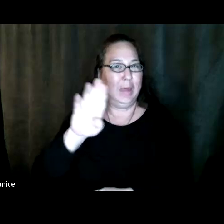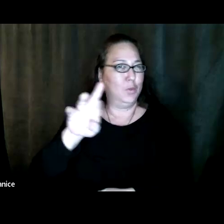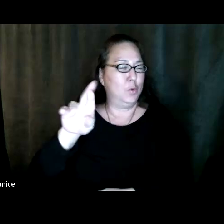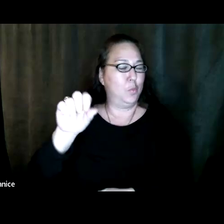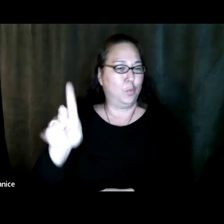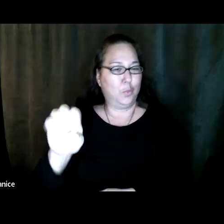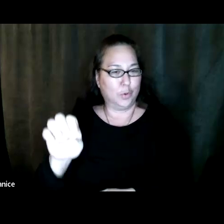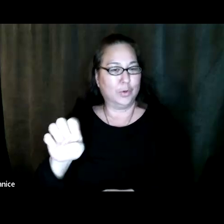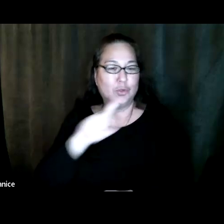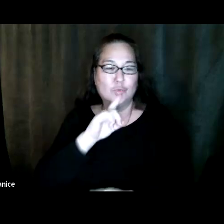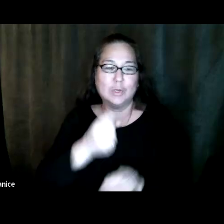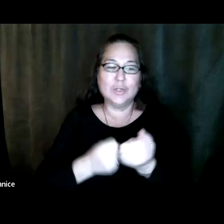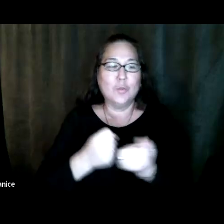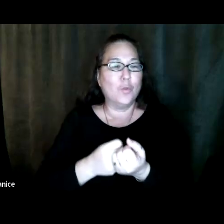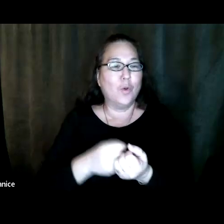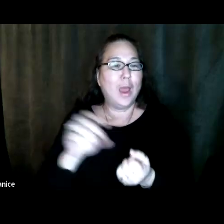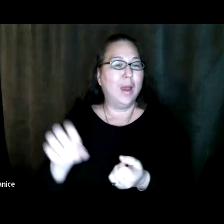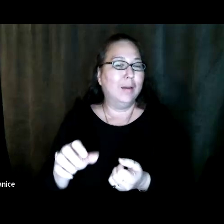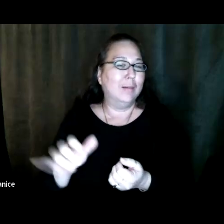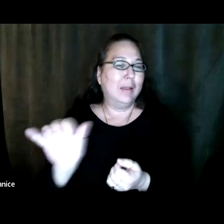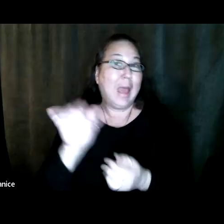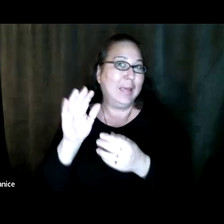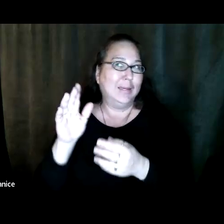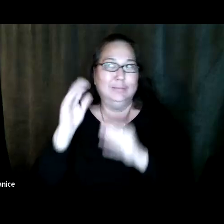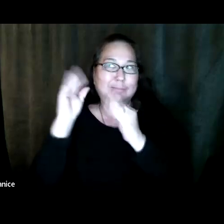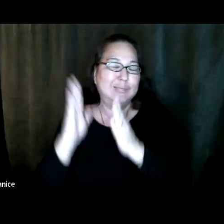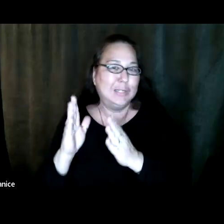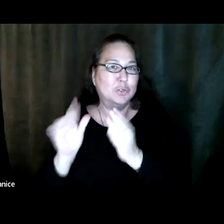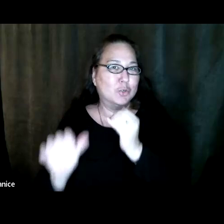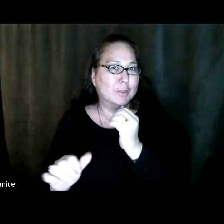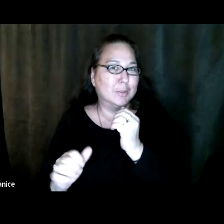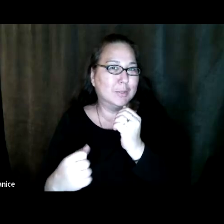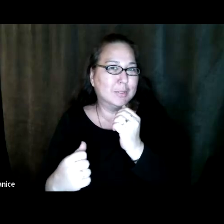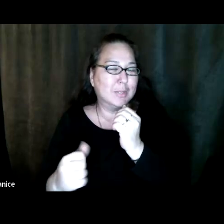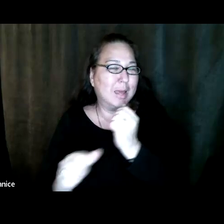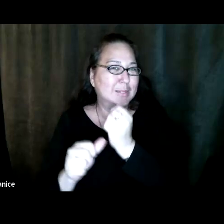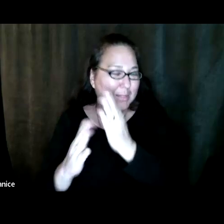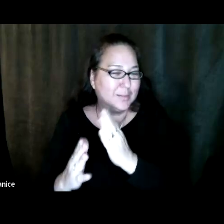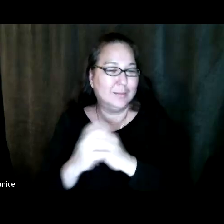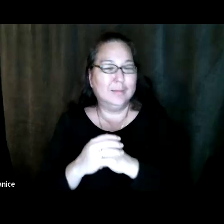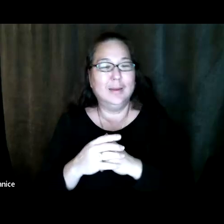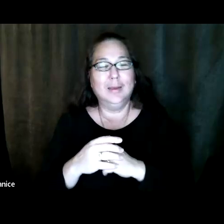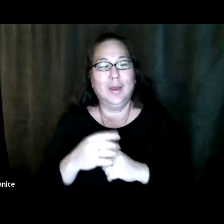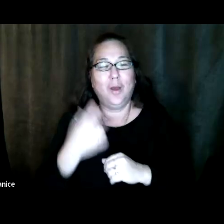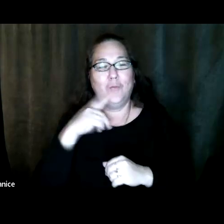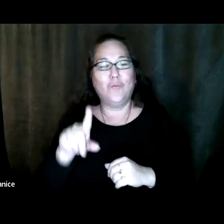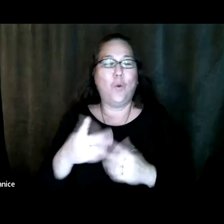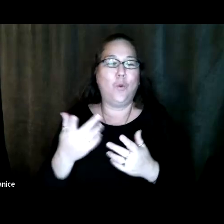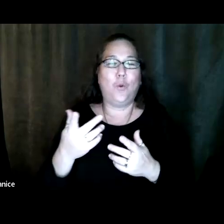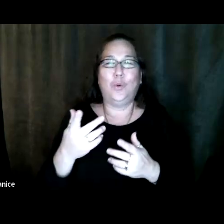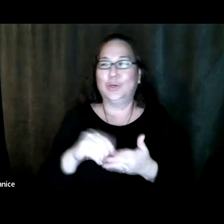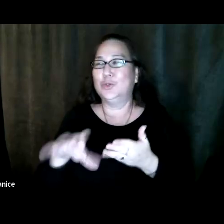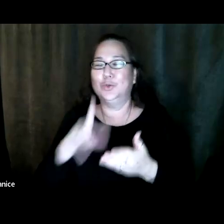assistant for an MCAS prep for students that were multilingual. So it worries me,